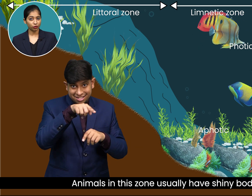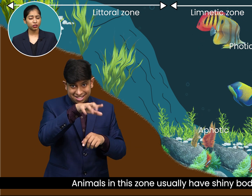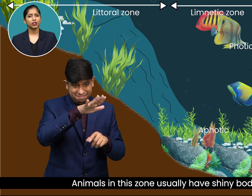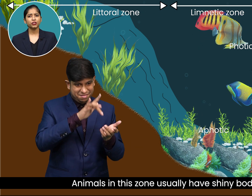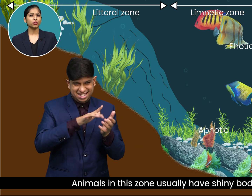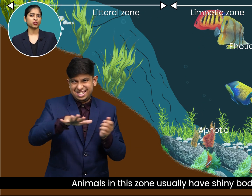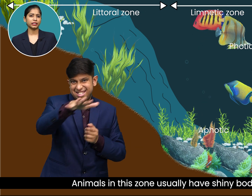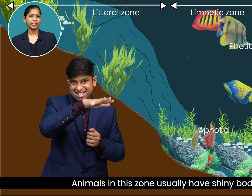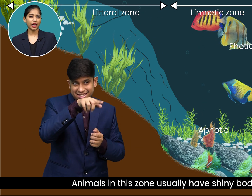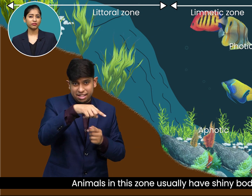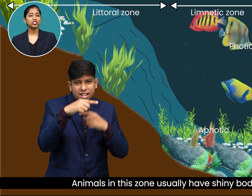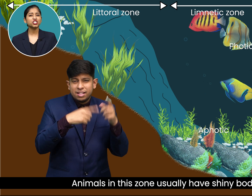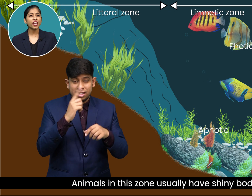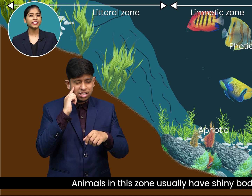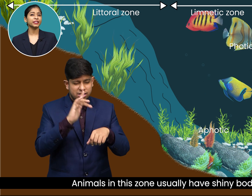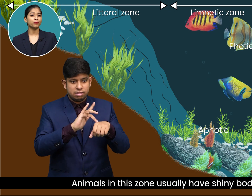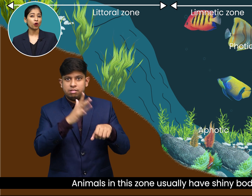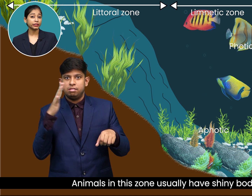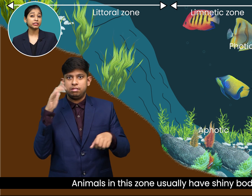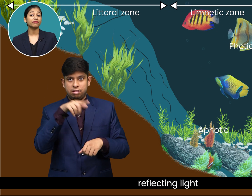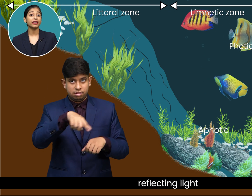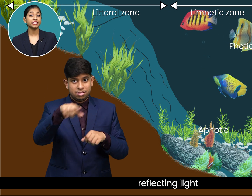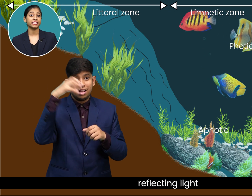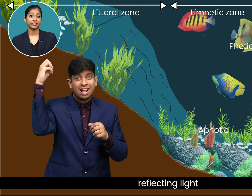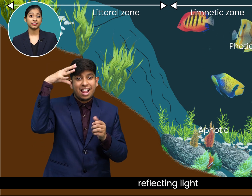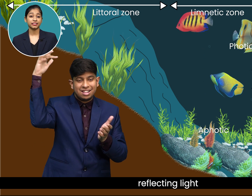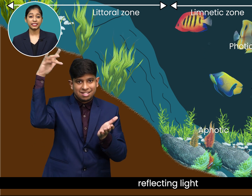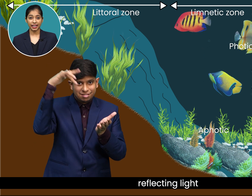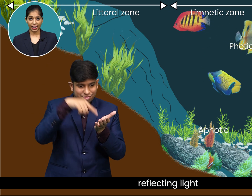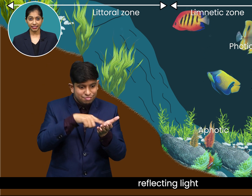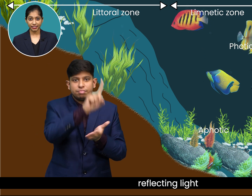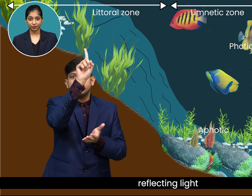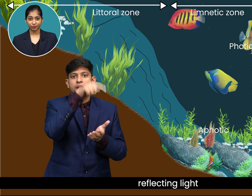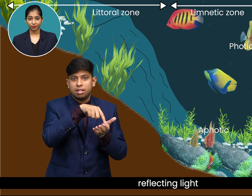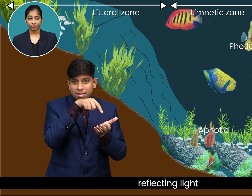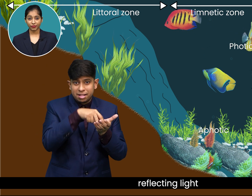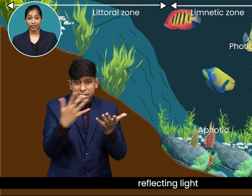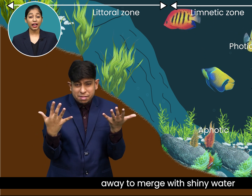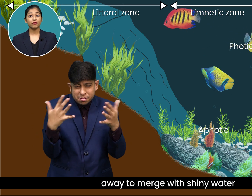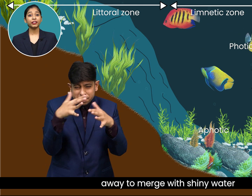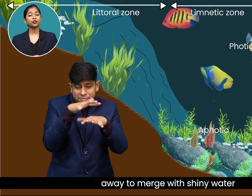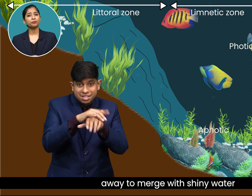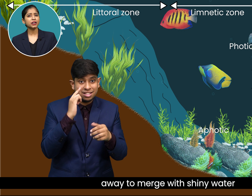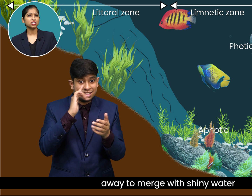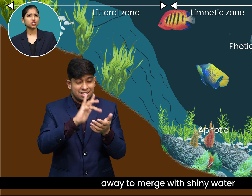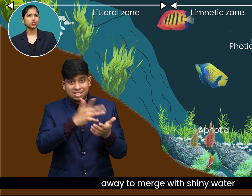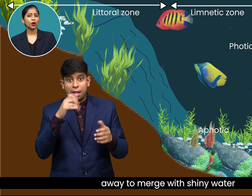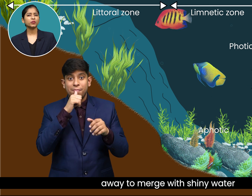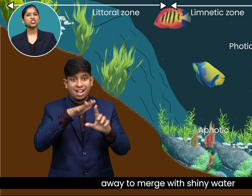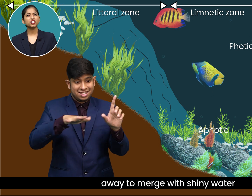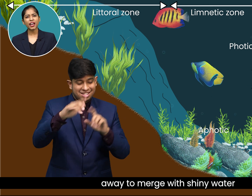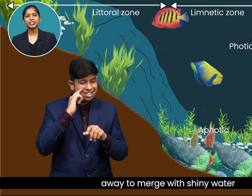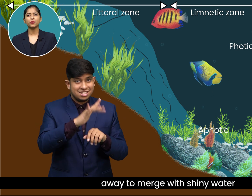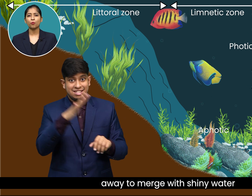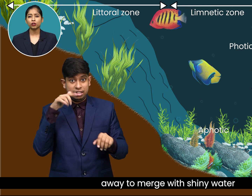this zone usually have shiny bodies reflecting light away to merge